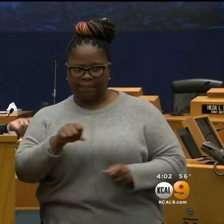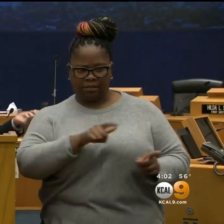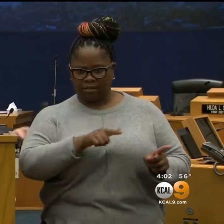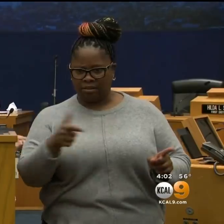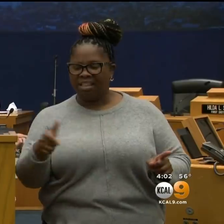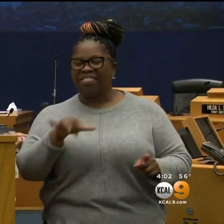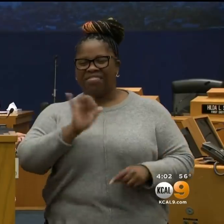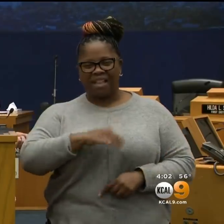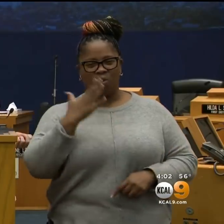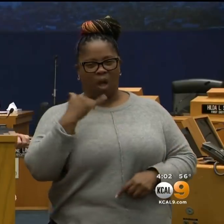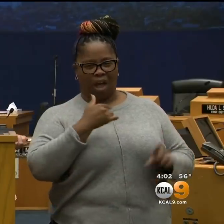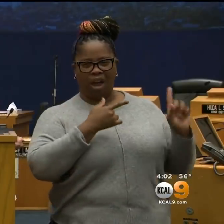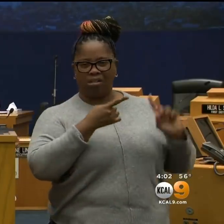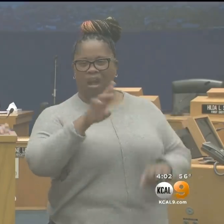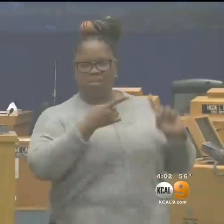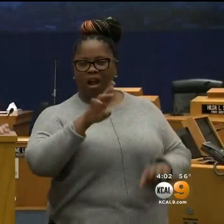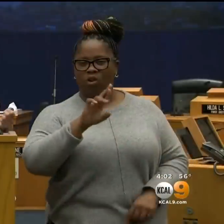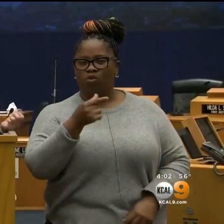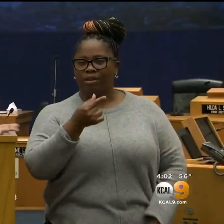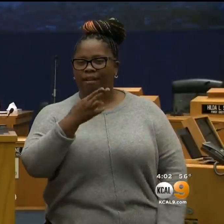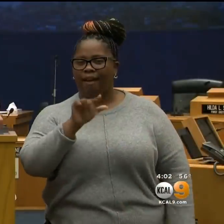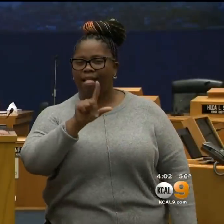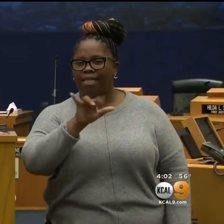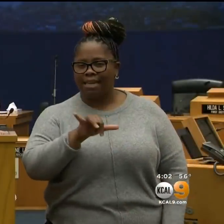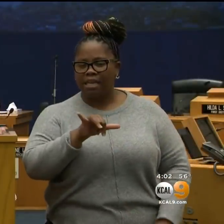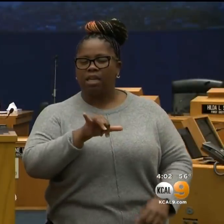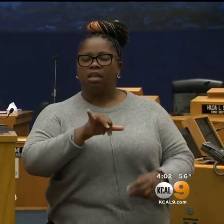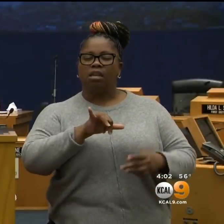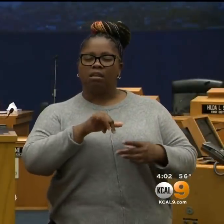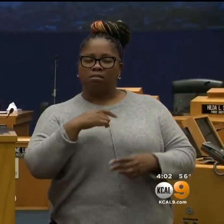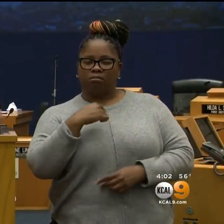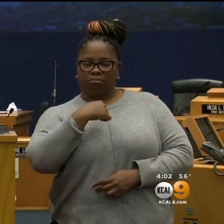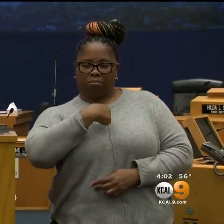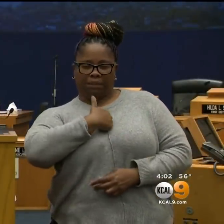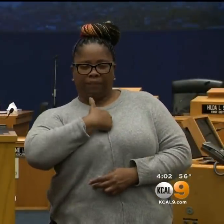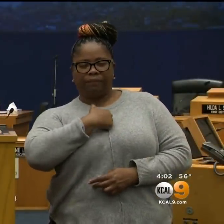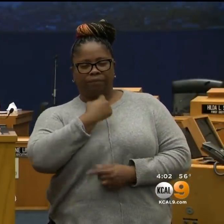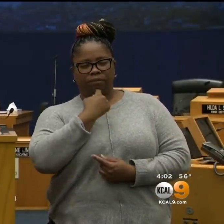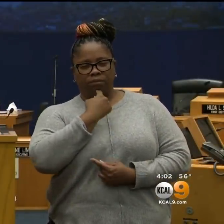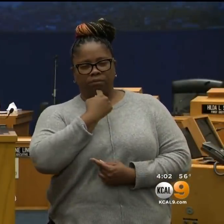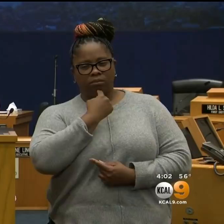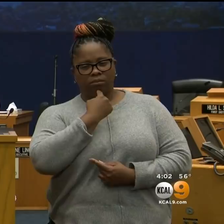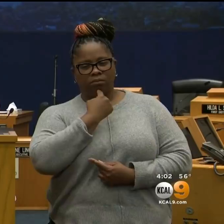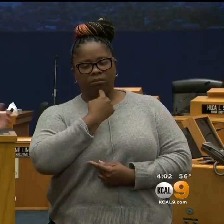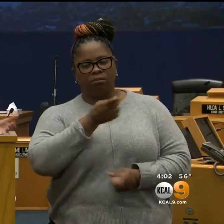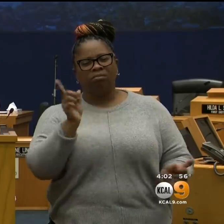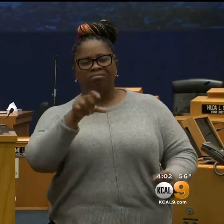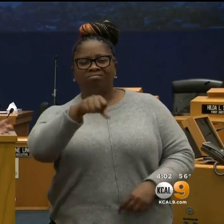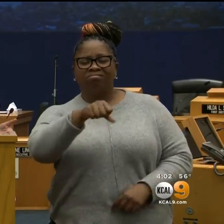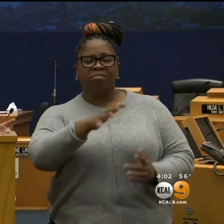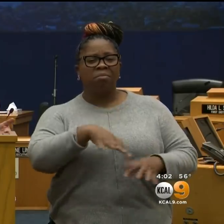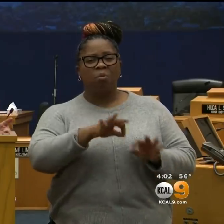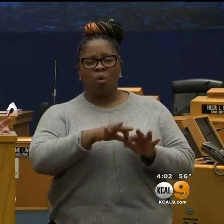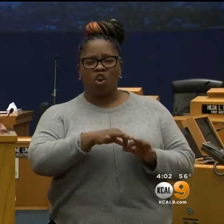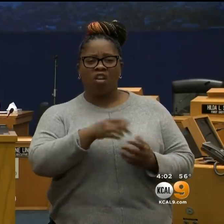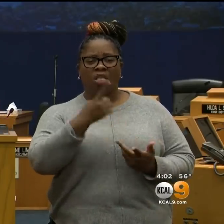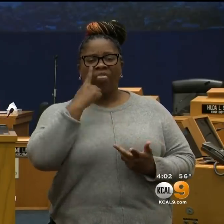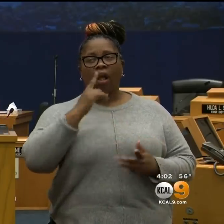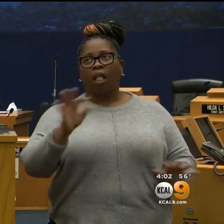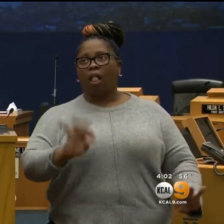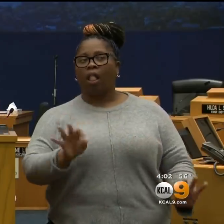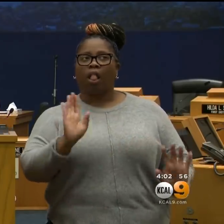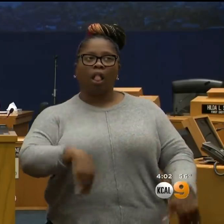emphasized, please follow the new guidelines, no matter how restrictive they are. It is so important that people take this